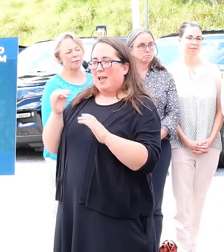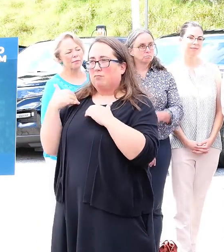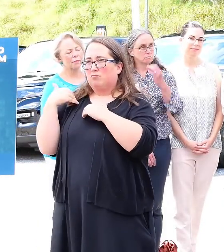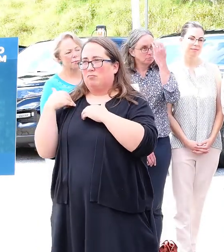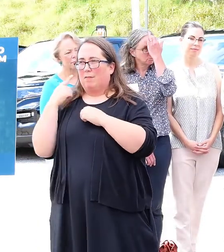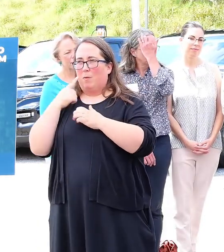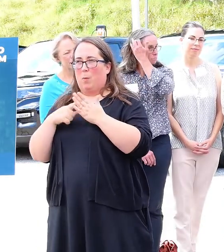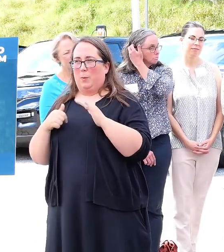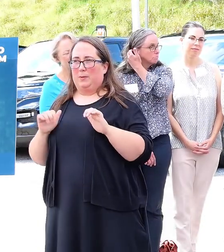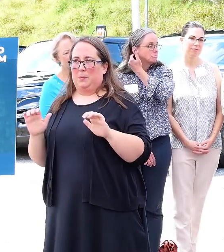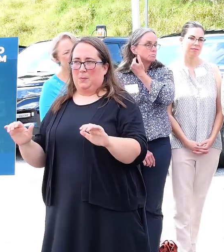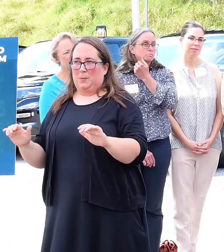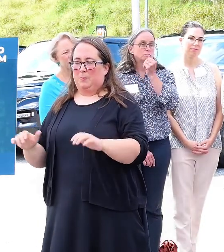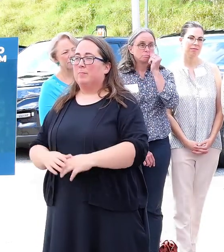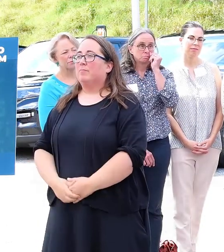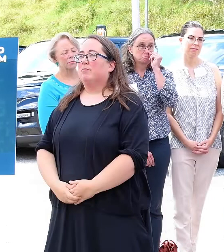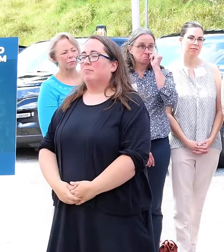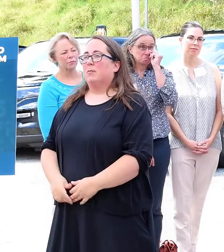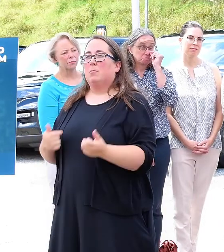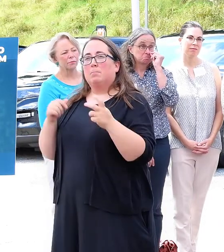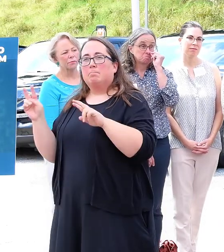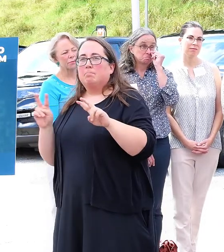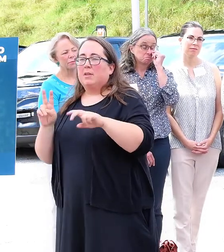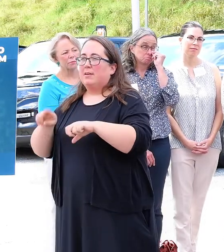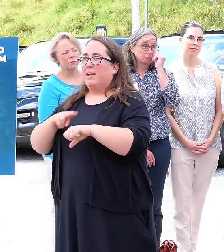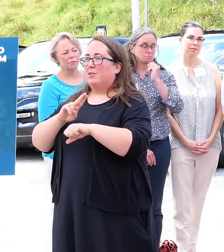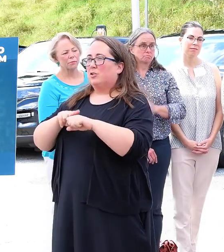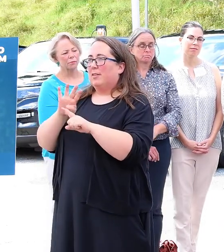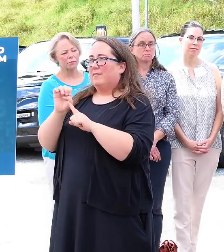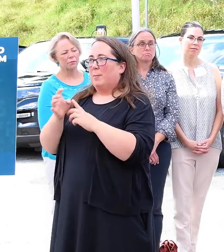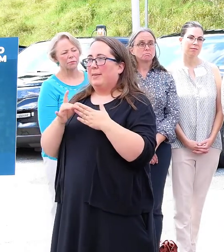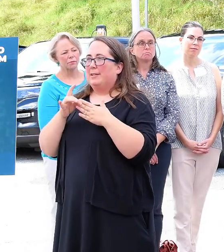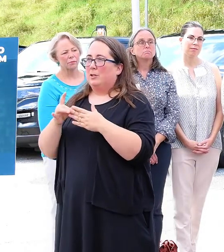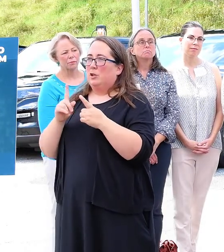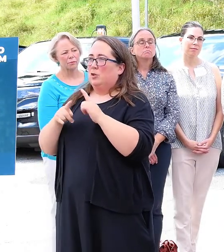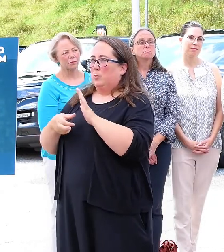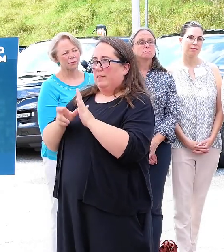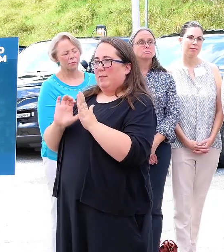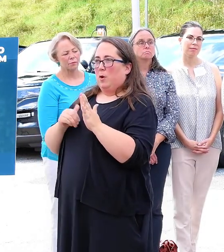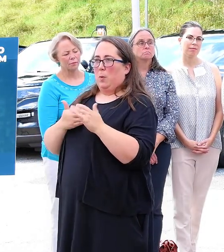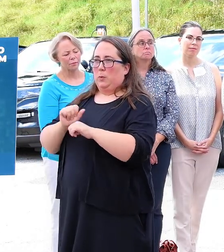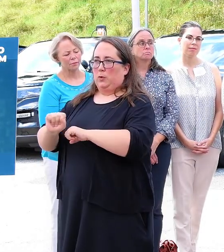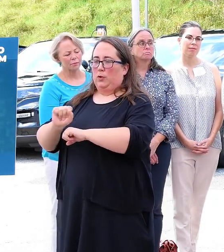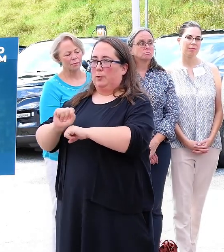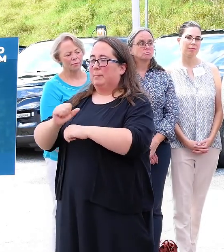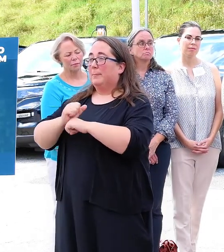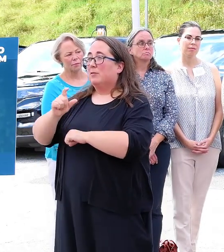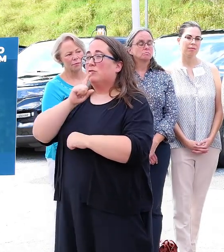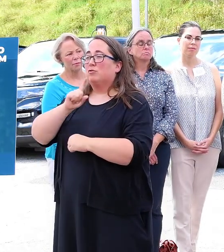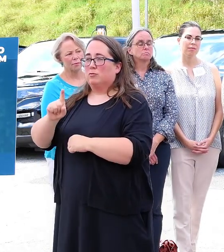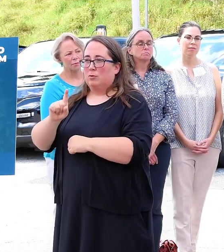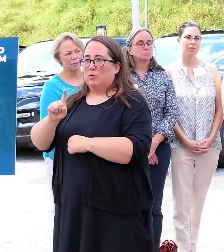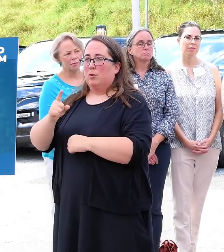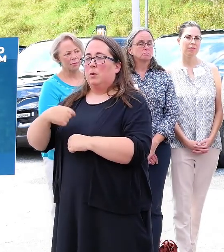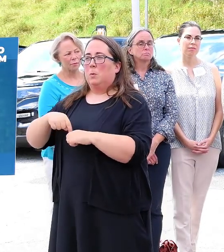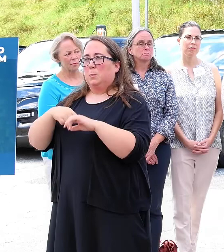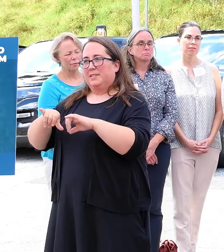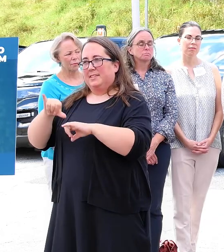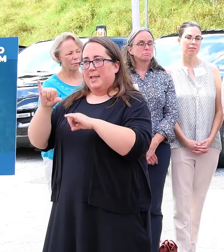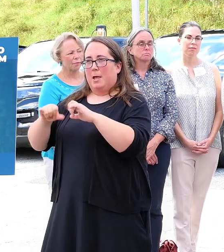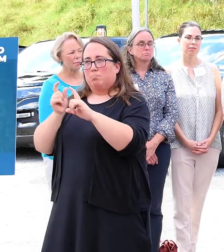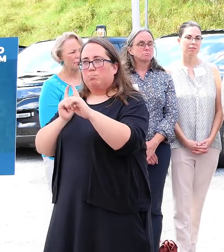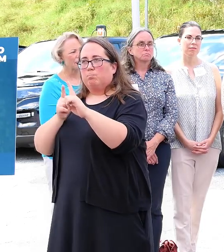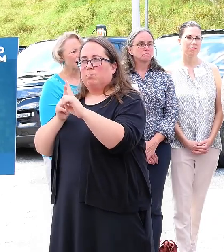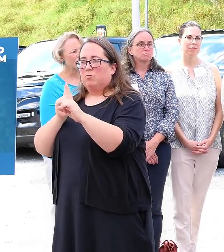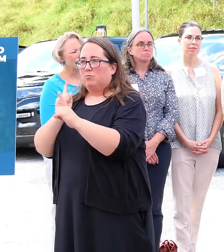accountable. We look to the national environmental leaders to objectively review our efforts and make sure that we remain on the right